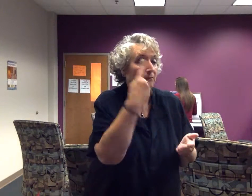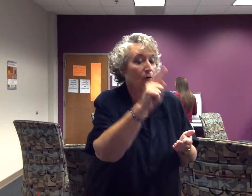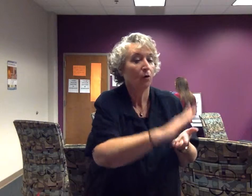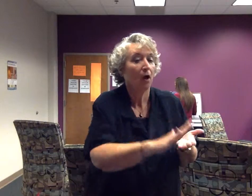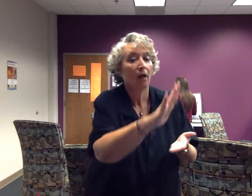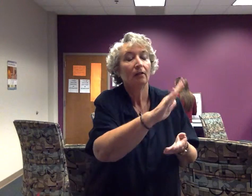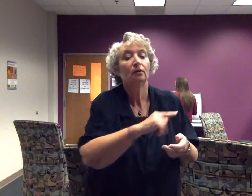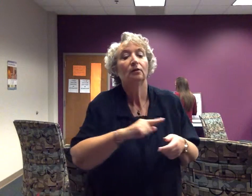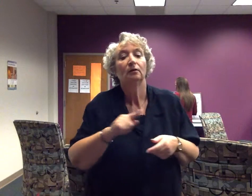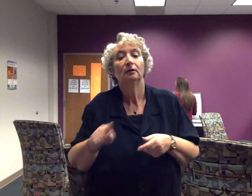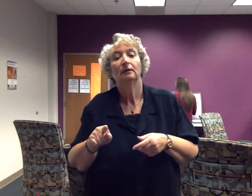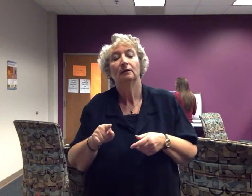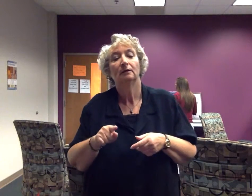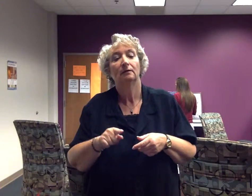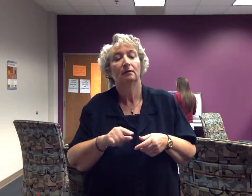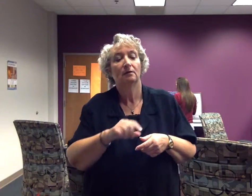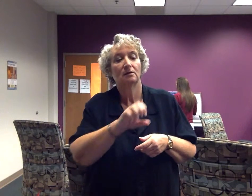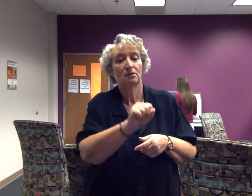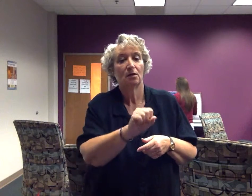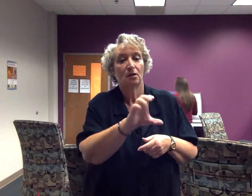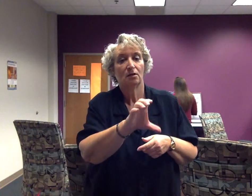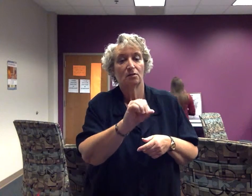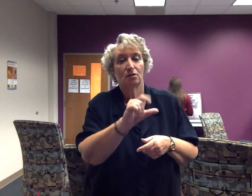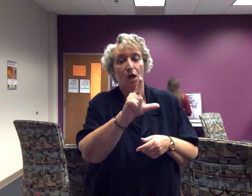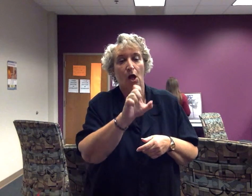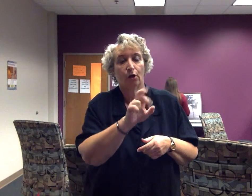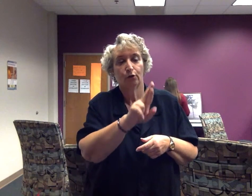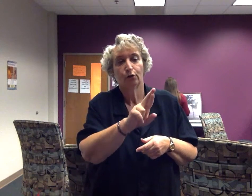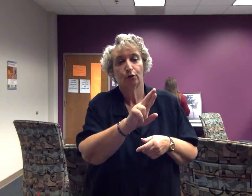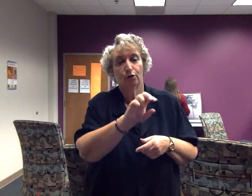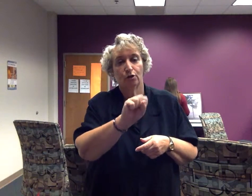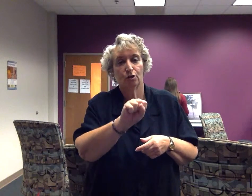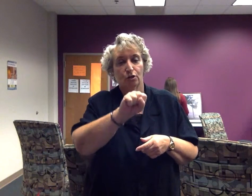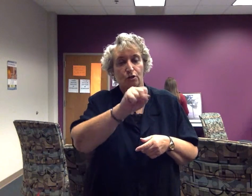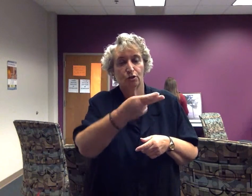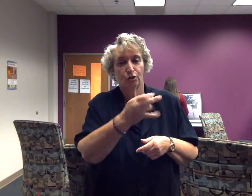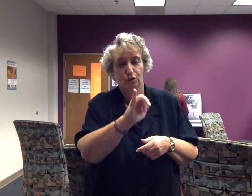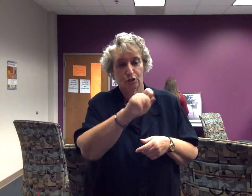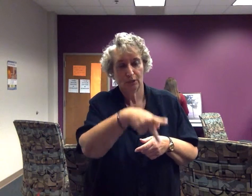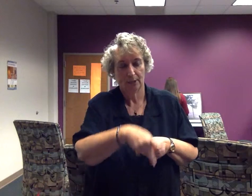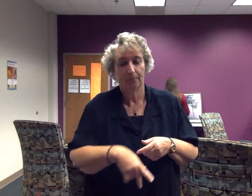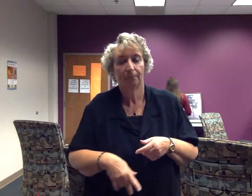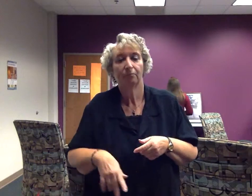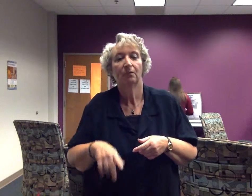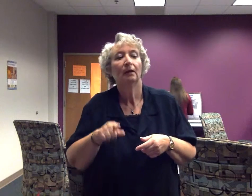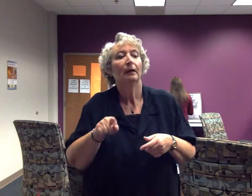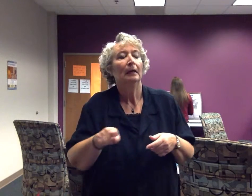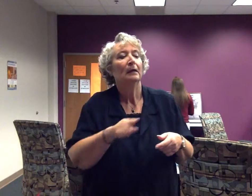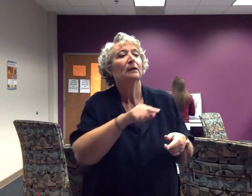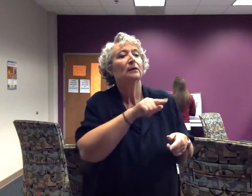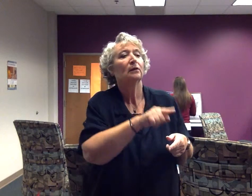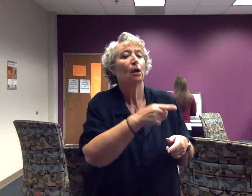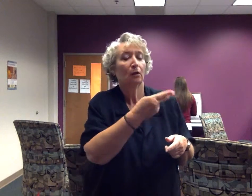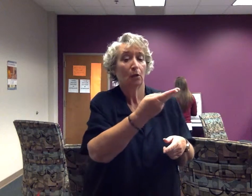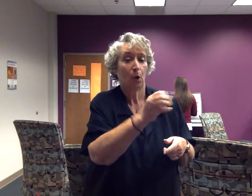to, I think it's just Georgia kids who maintain a certain grade point average or numeric